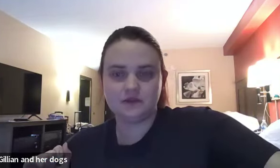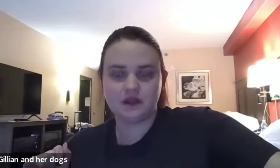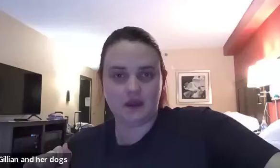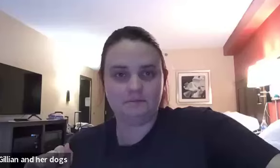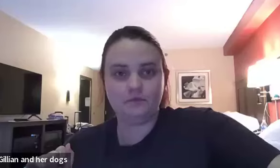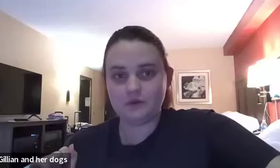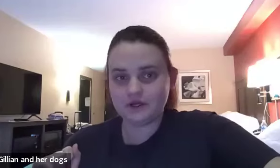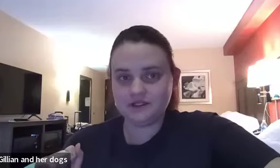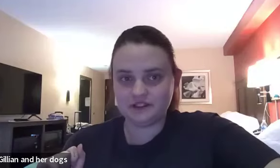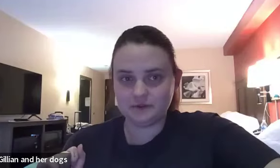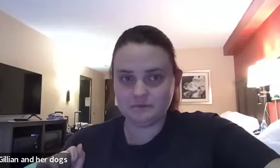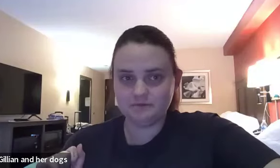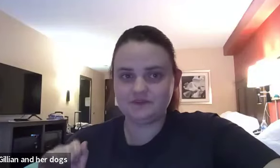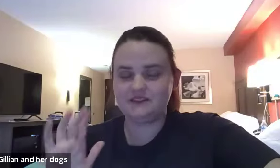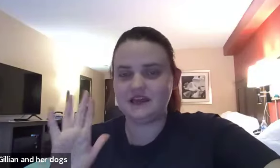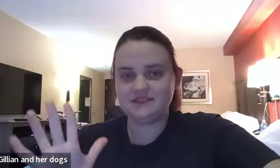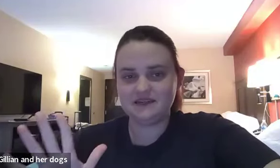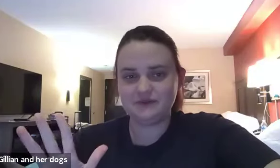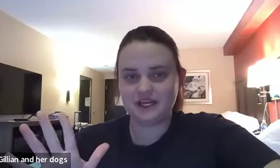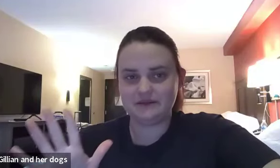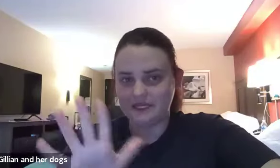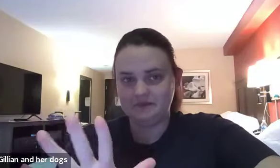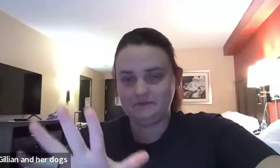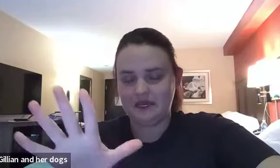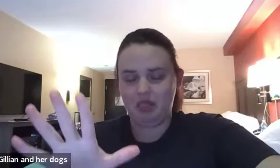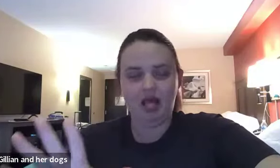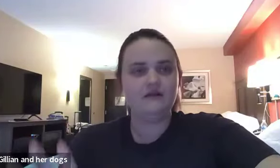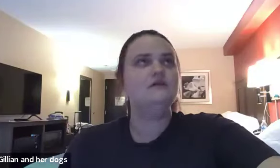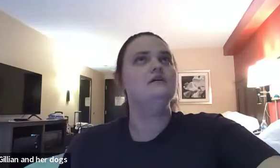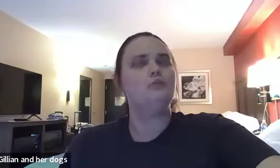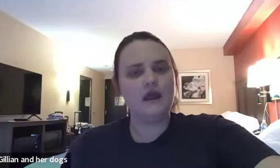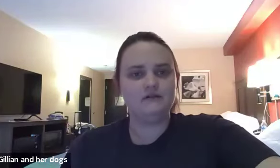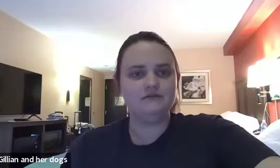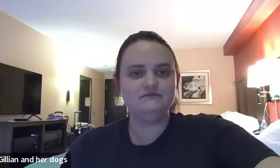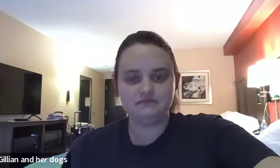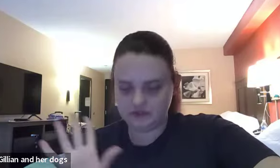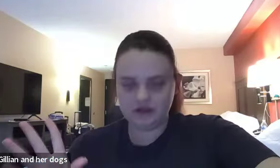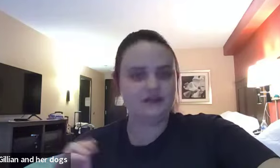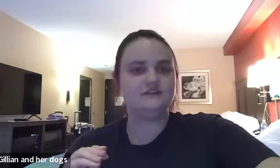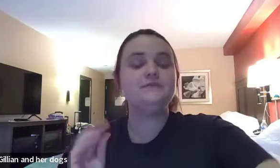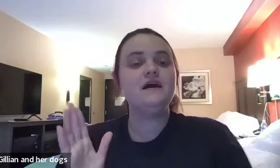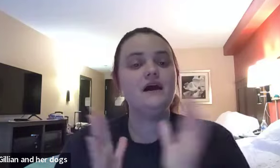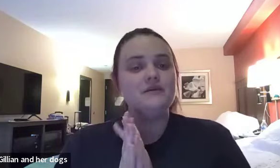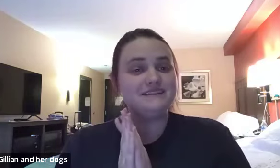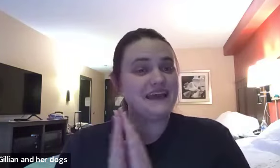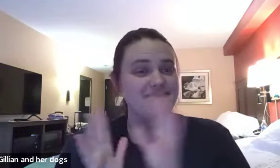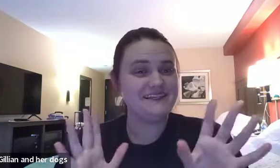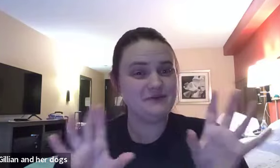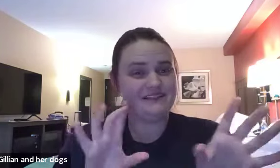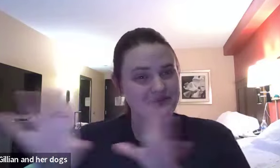Okay, what we're gonna do, since I haven't seen anyone type wow, great English. Since I haven't seen anyone typed a new